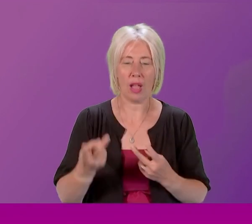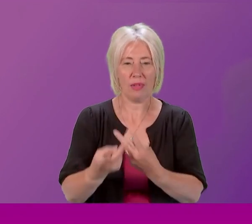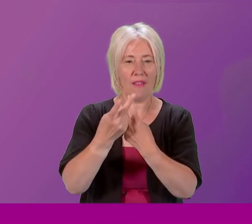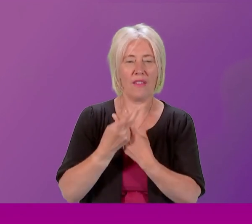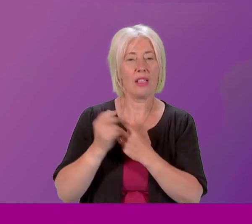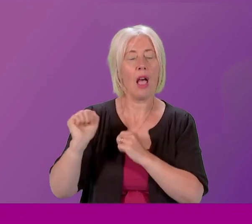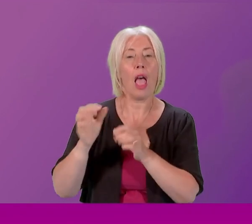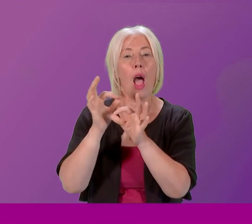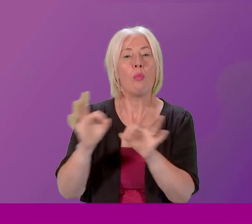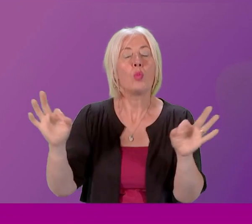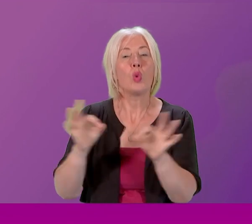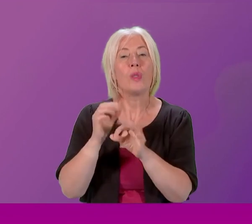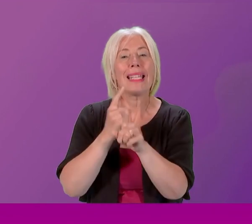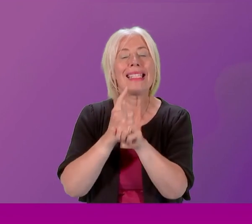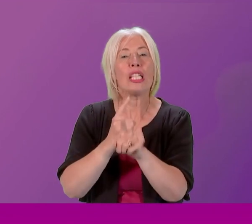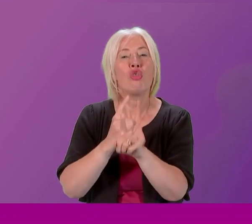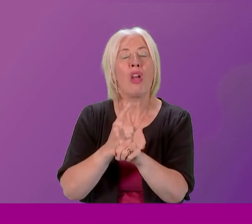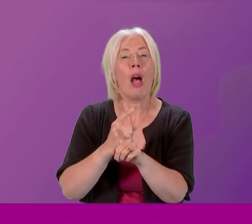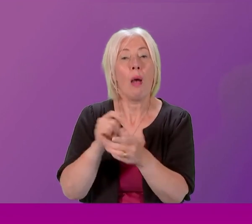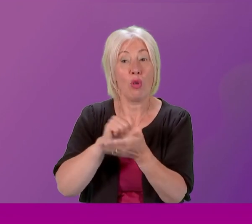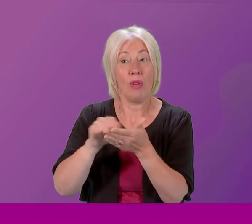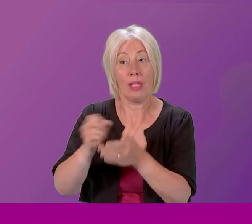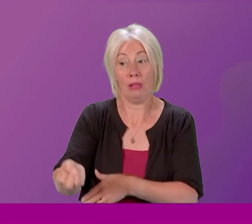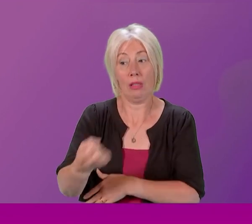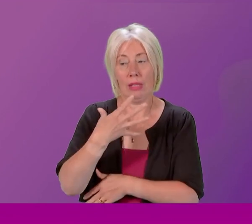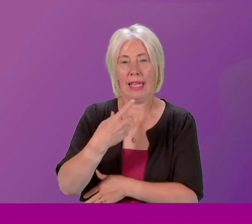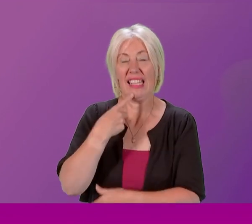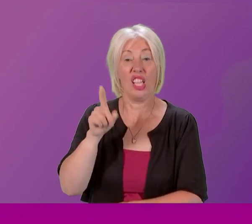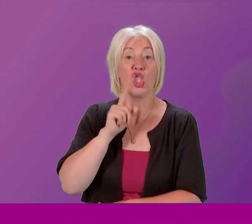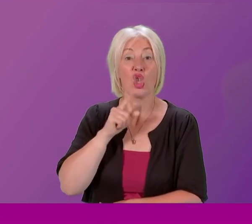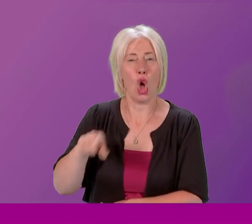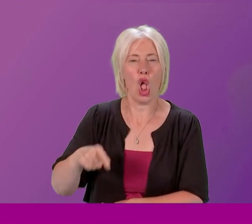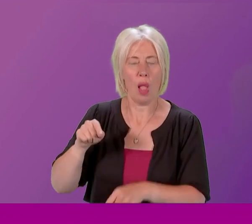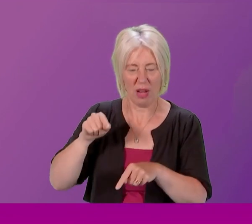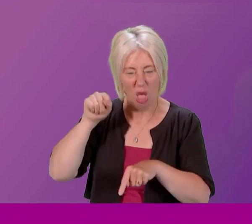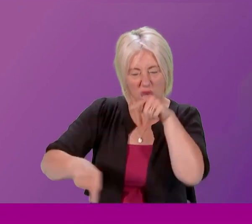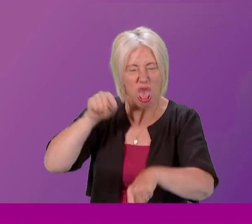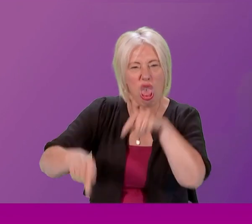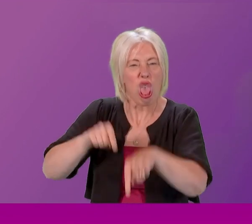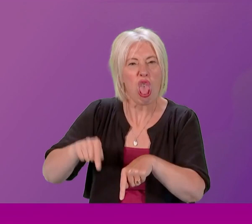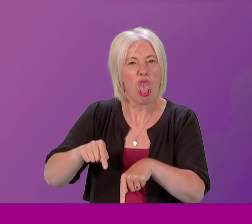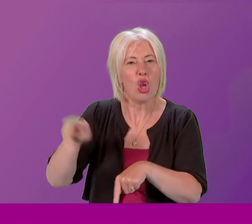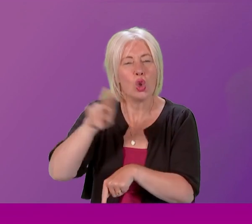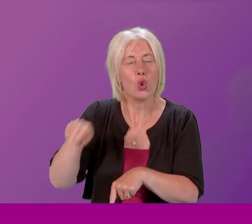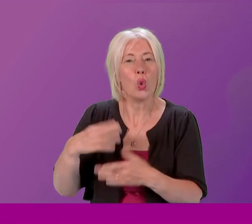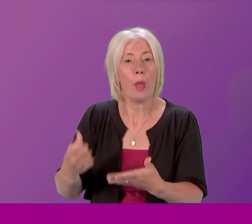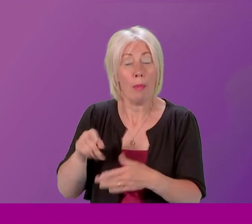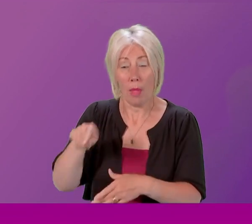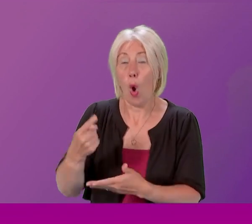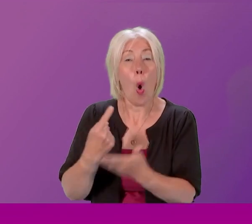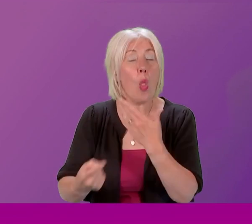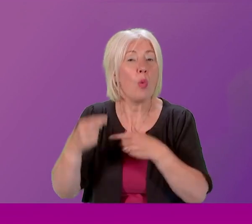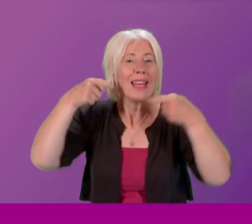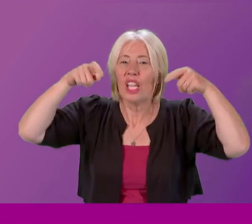her music teacher had written to us and said that this little girl is getting bullied at school at the moment, and she's the only one that's